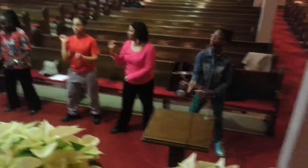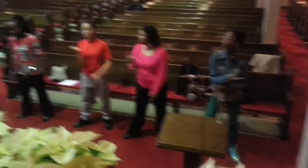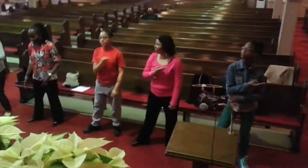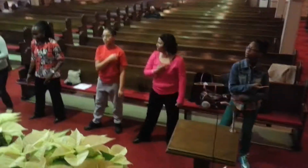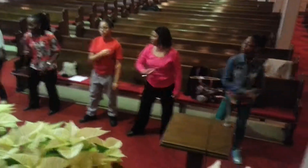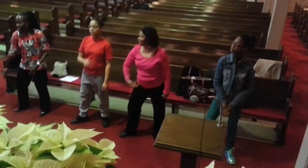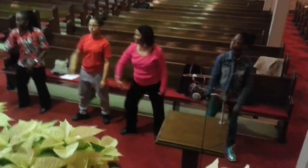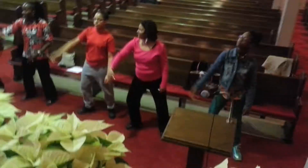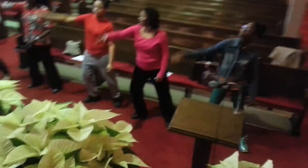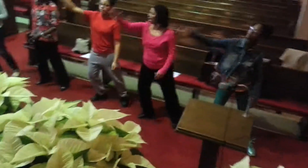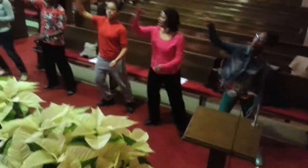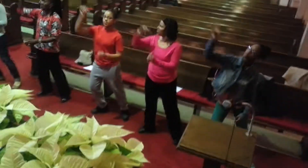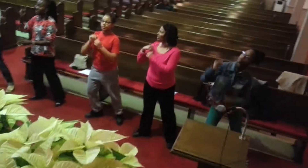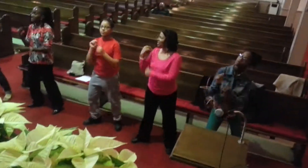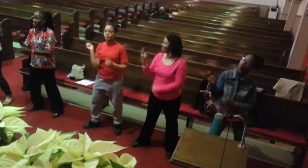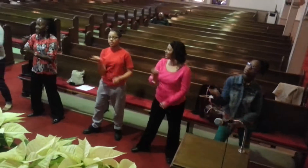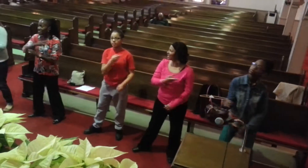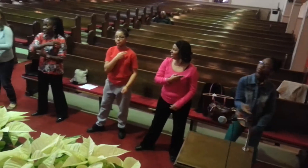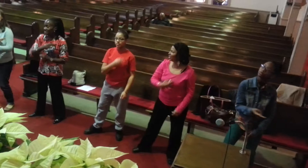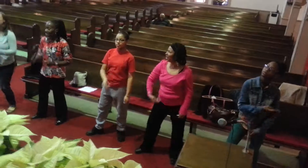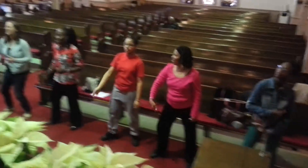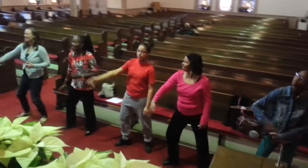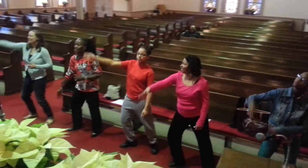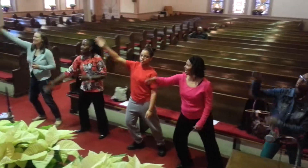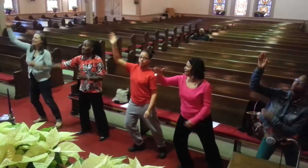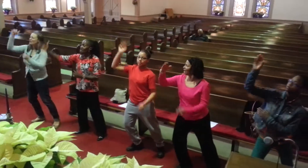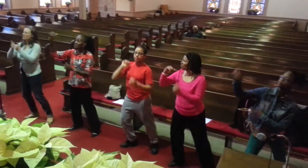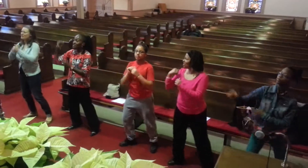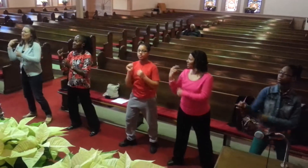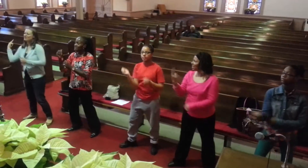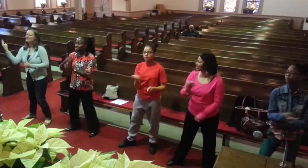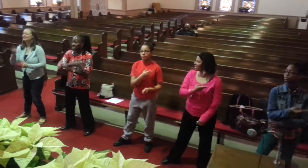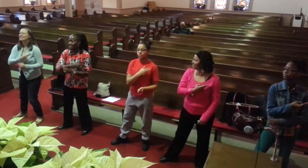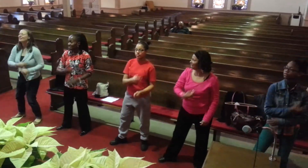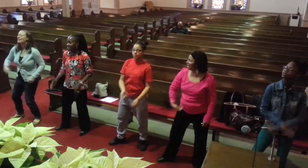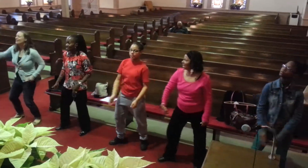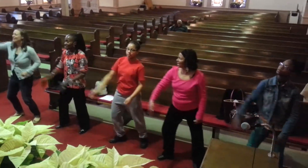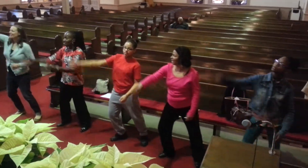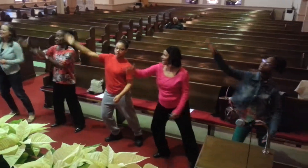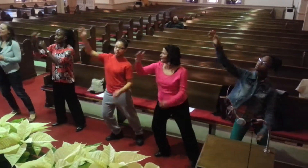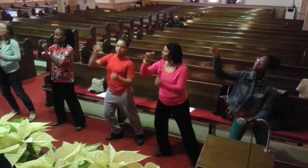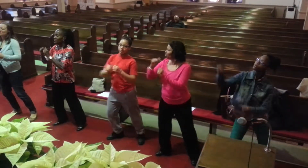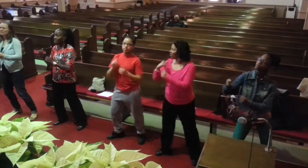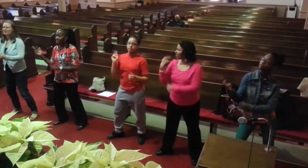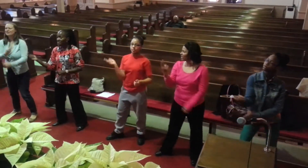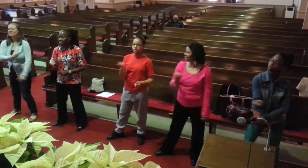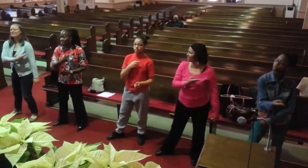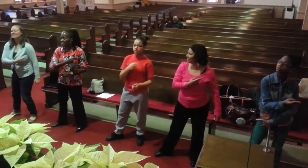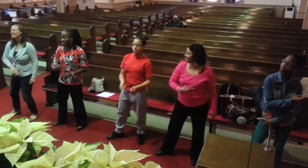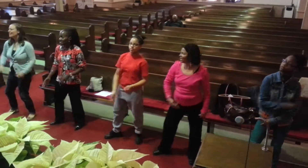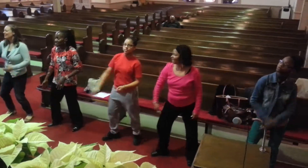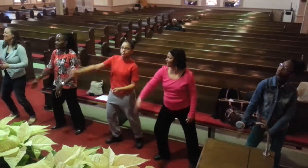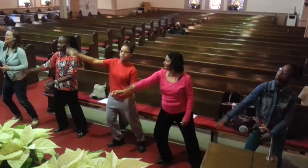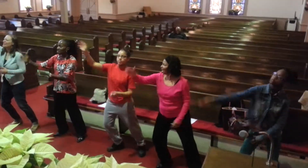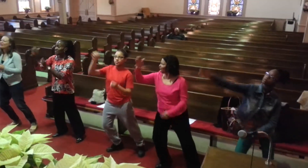bigger. God with us. There you go. God with us. God with us. God